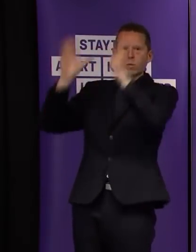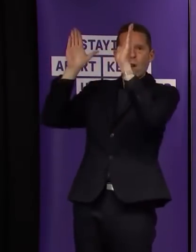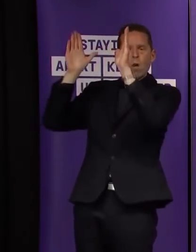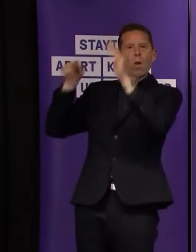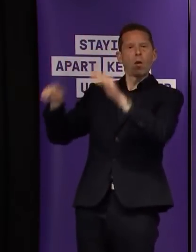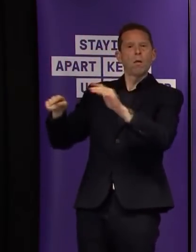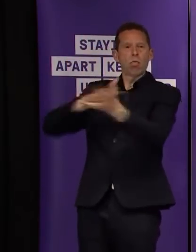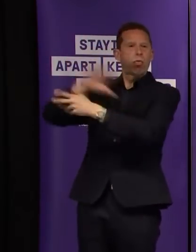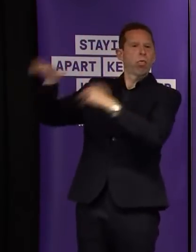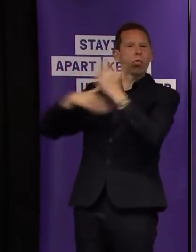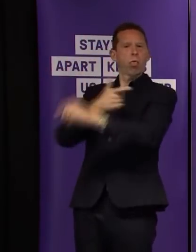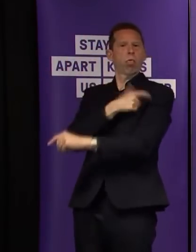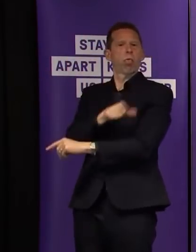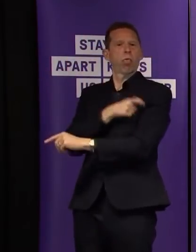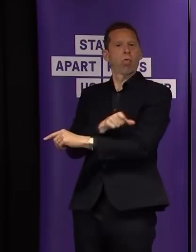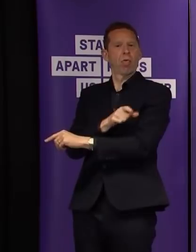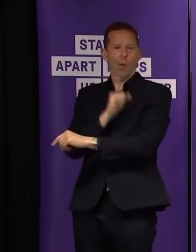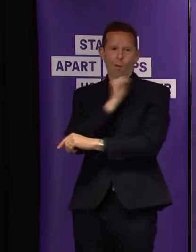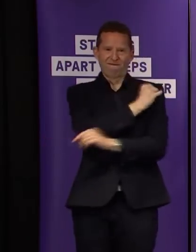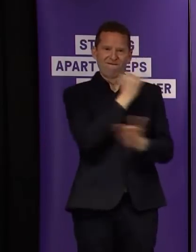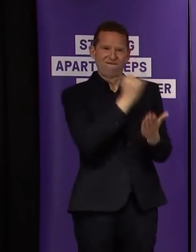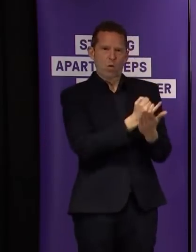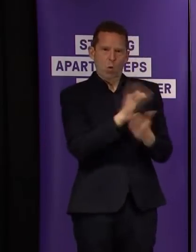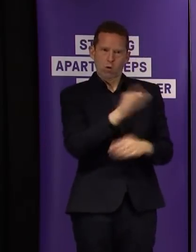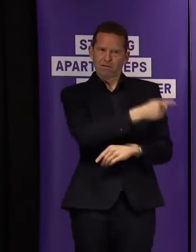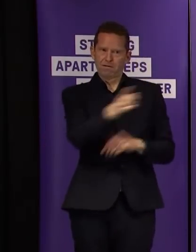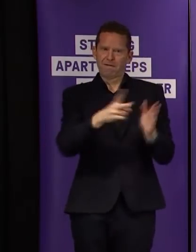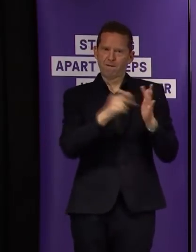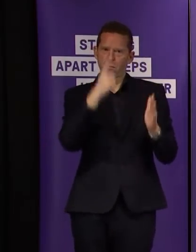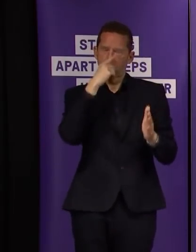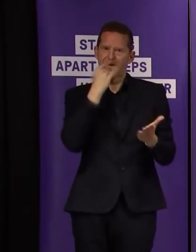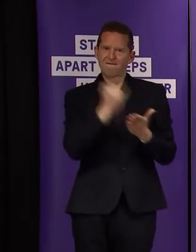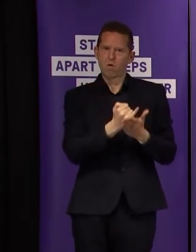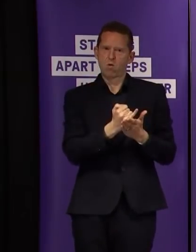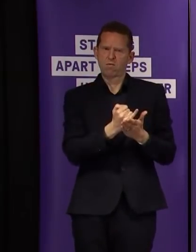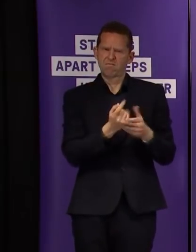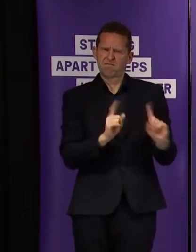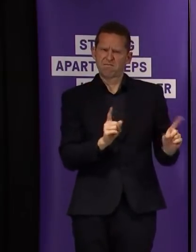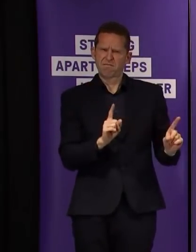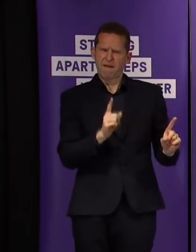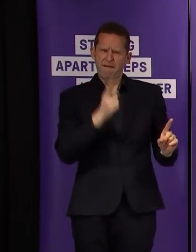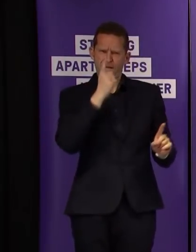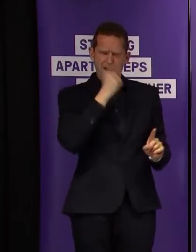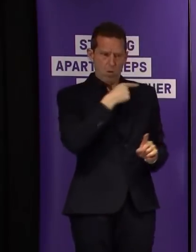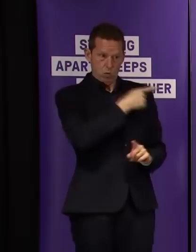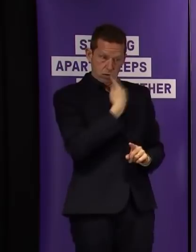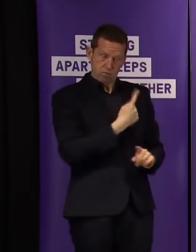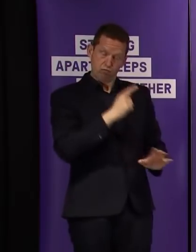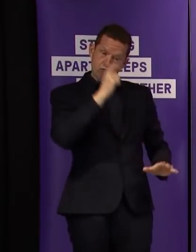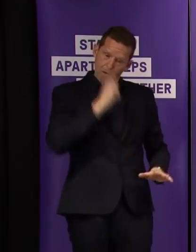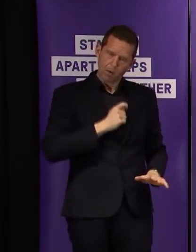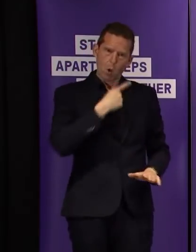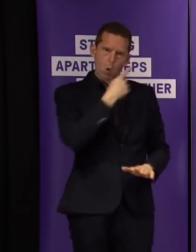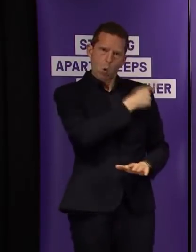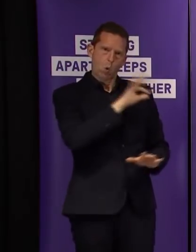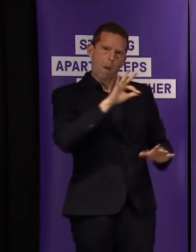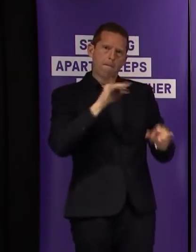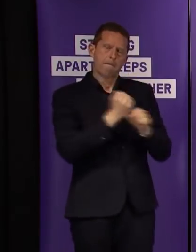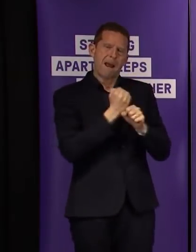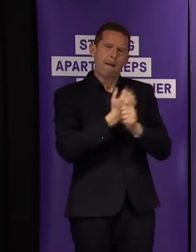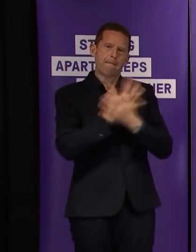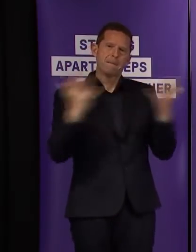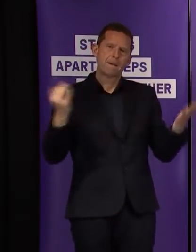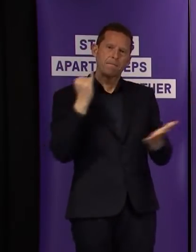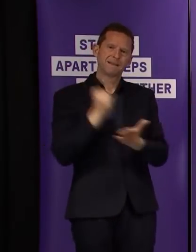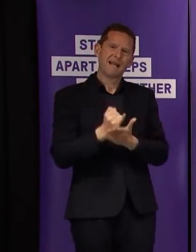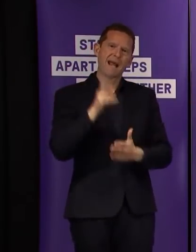be locked down for longer again this time. What guarantees in response can you give that you won't make big mistakes